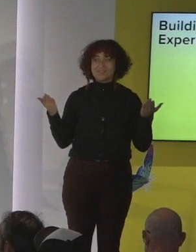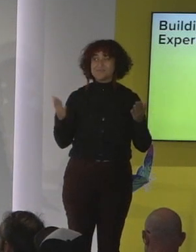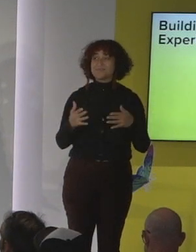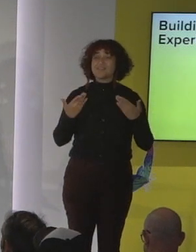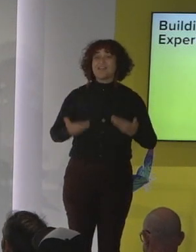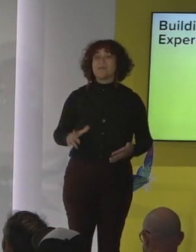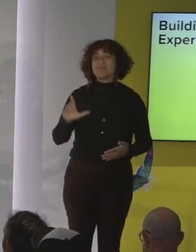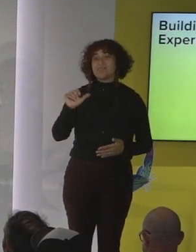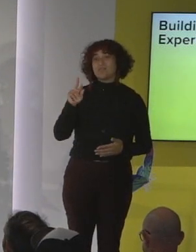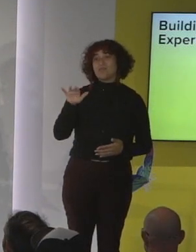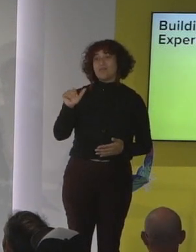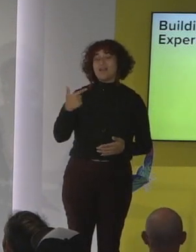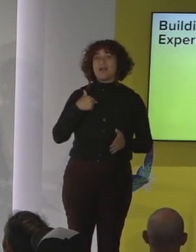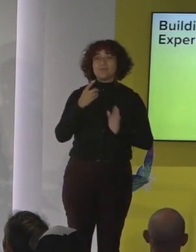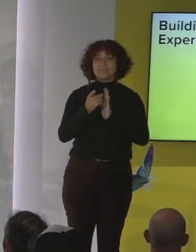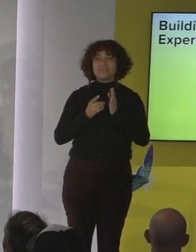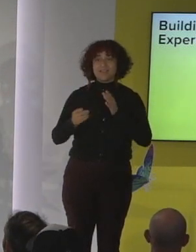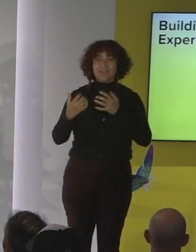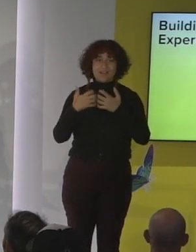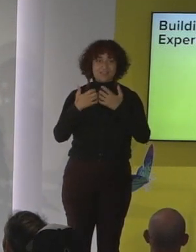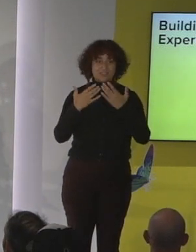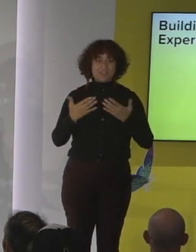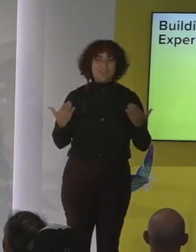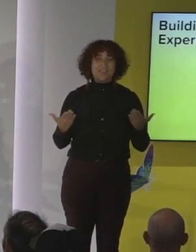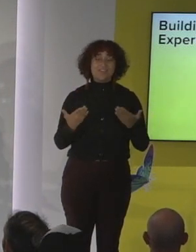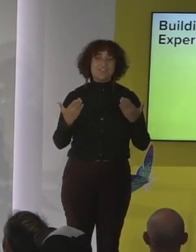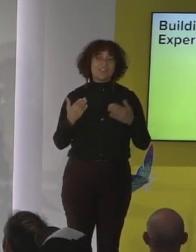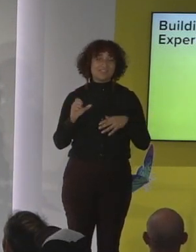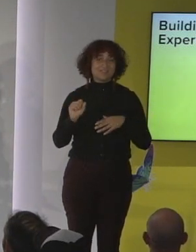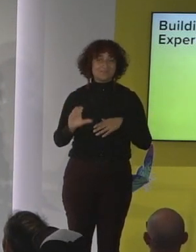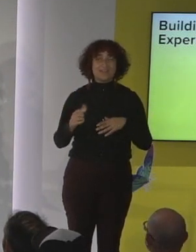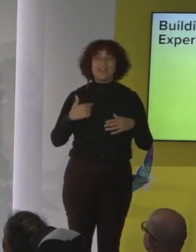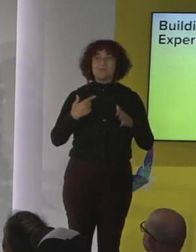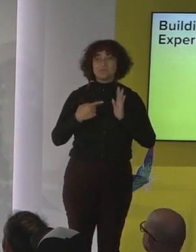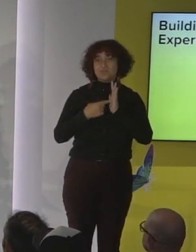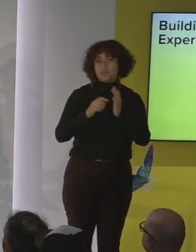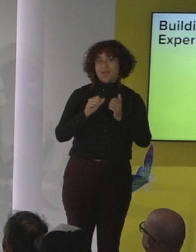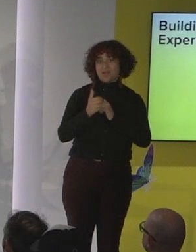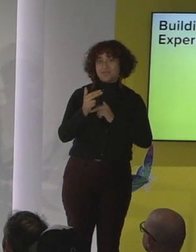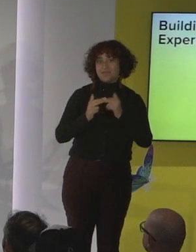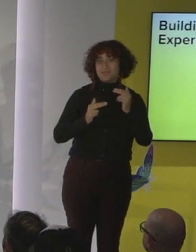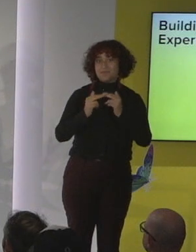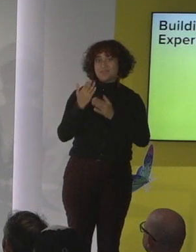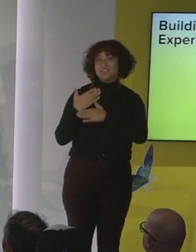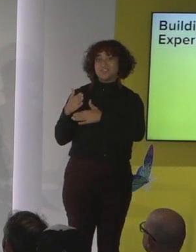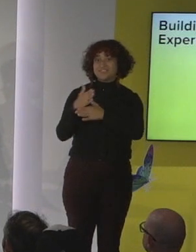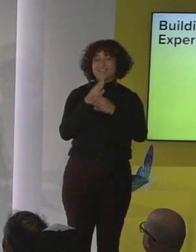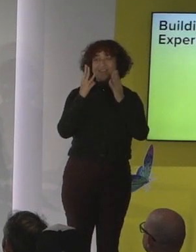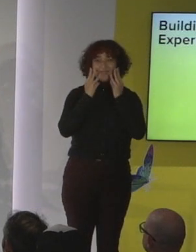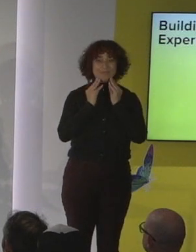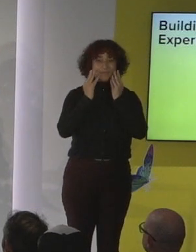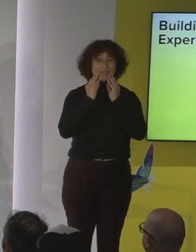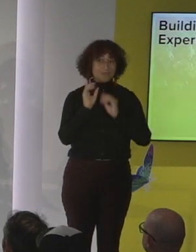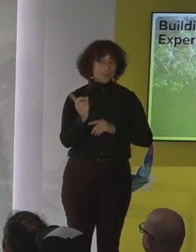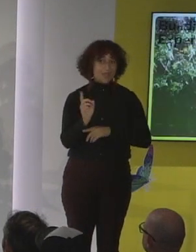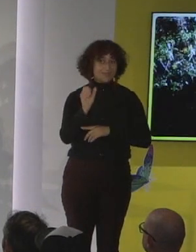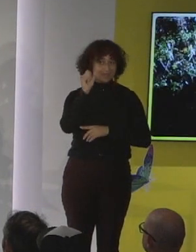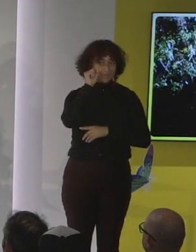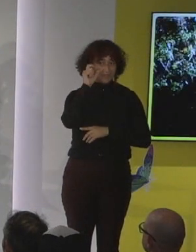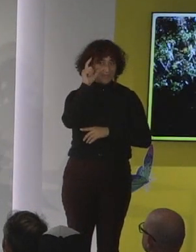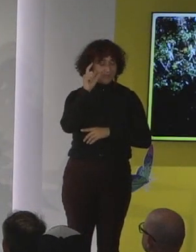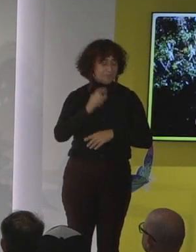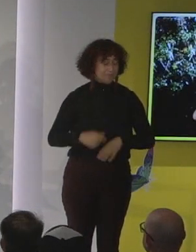I'm Laura. I'm a design engineer here at Snap. And today I'm going to be showing you how to build shared experiences on spectacles.